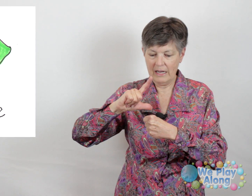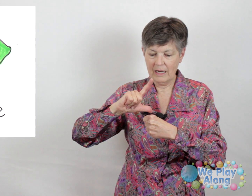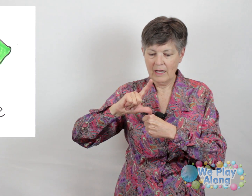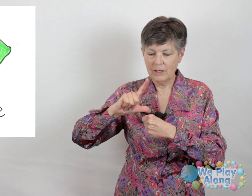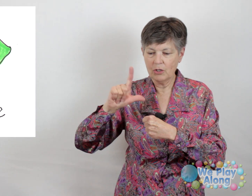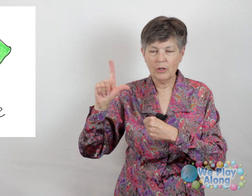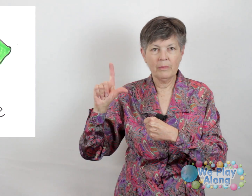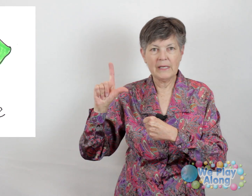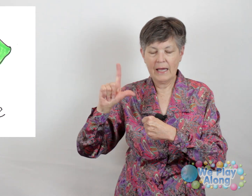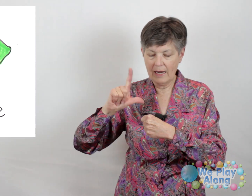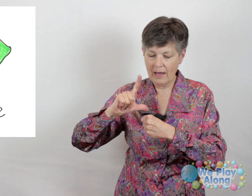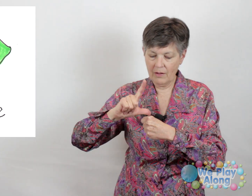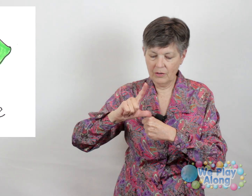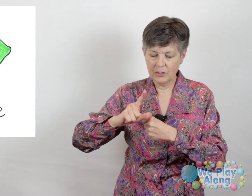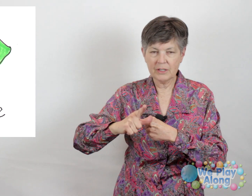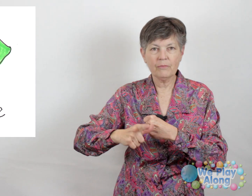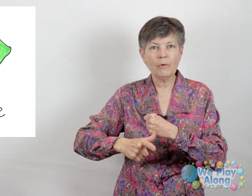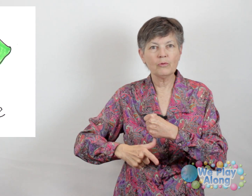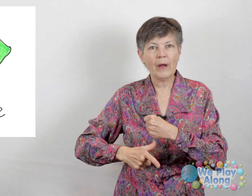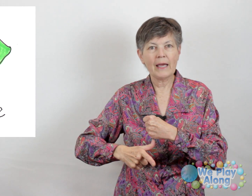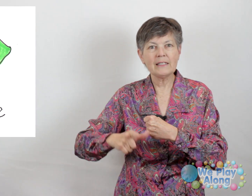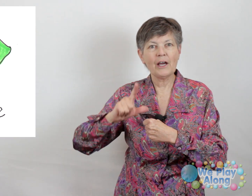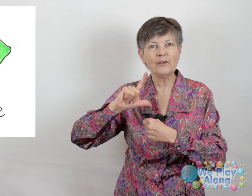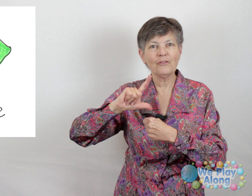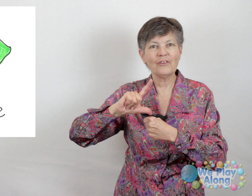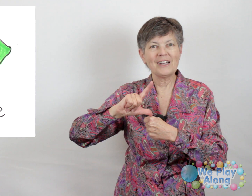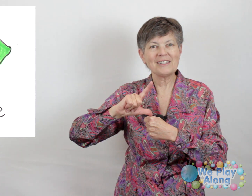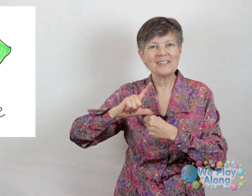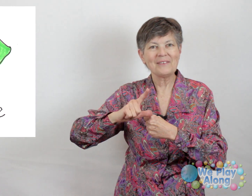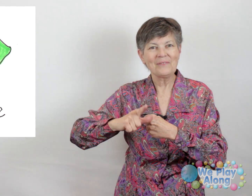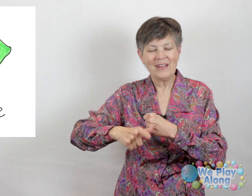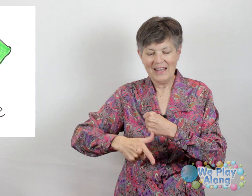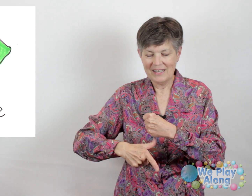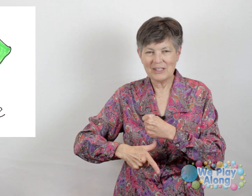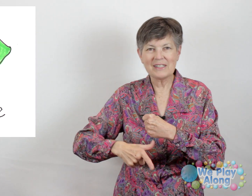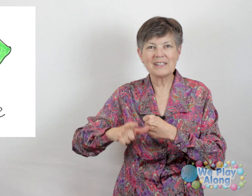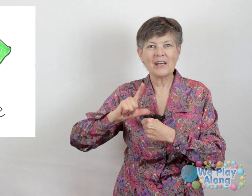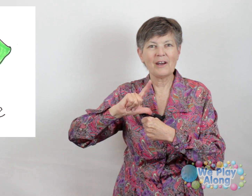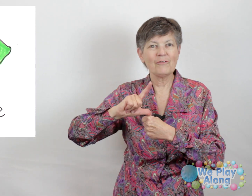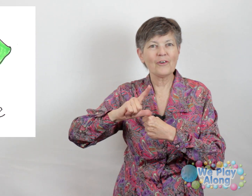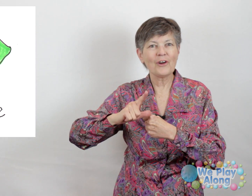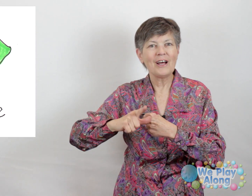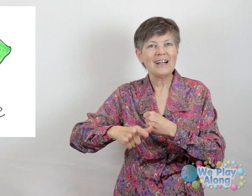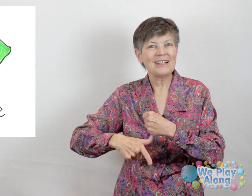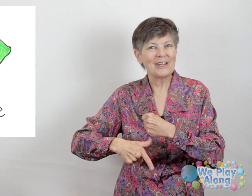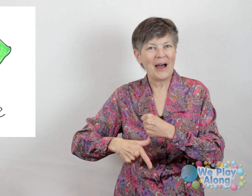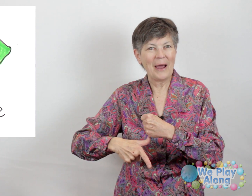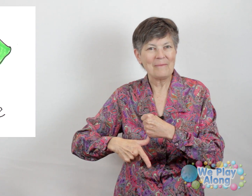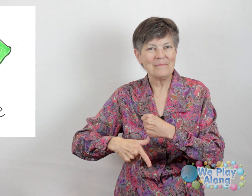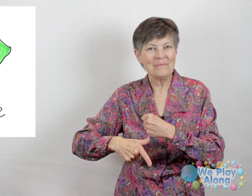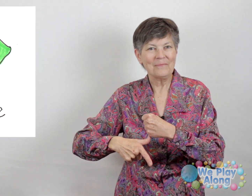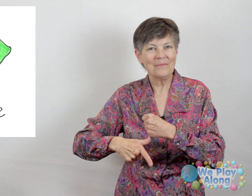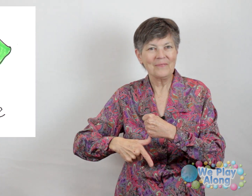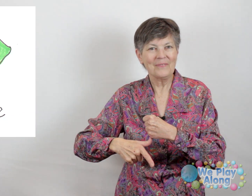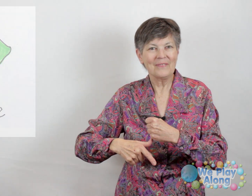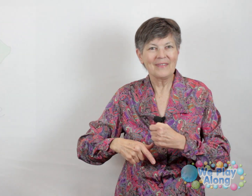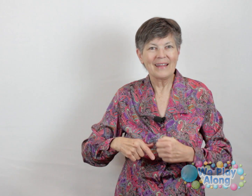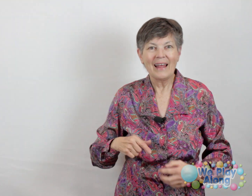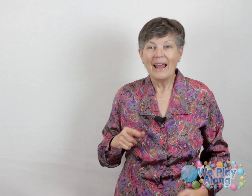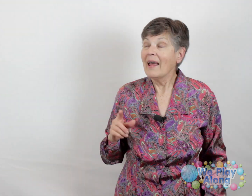right? So you take an L and you just drag it down your fist. This is a sign for lime.